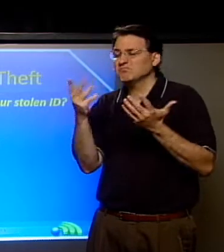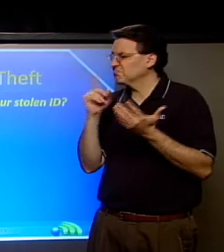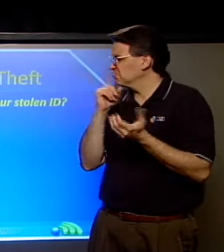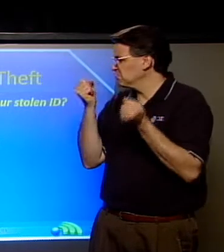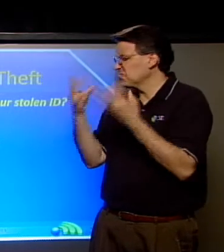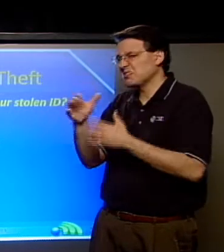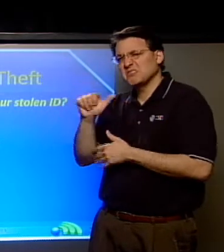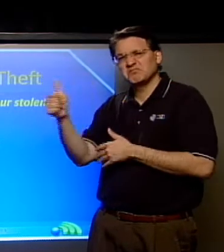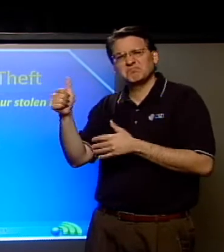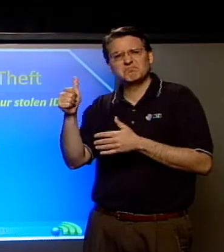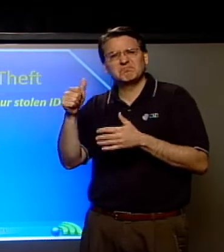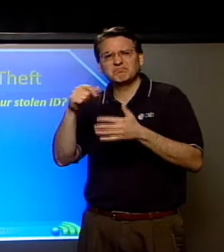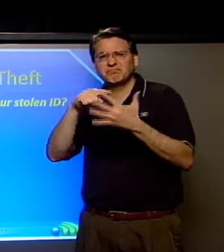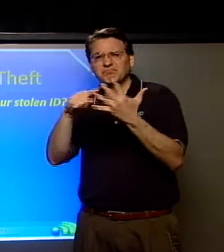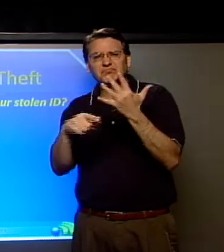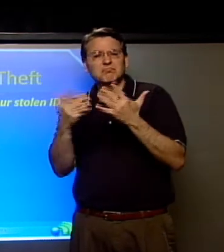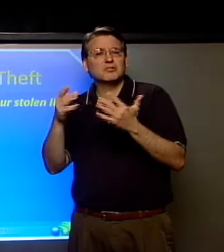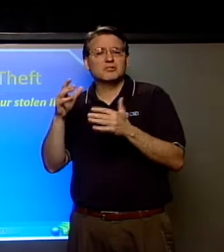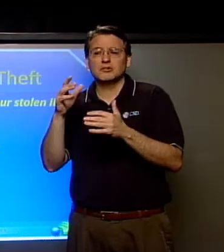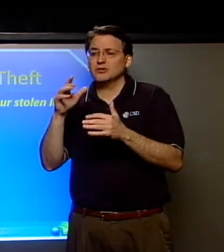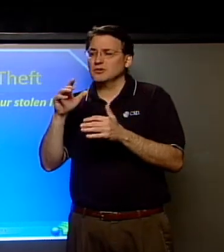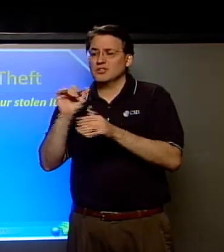income, or other types of government